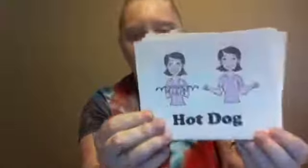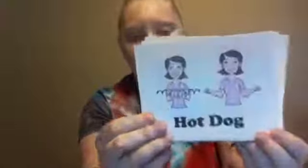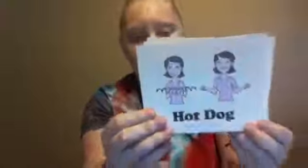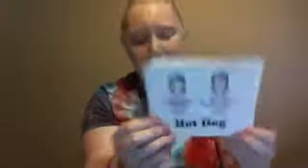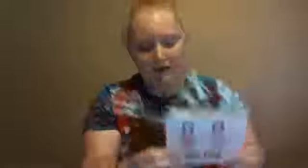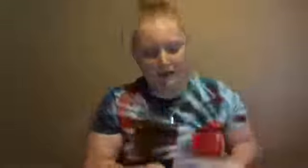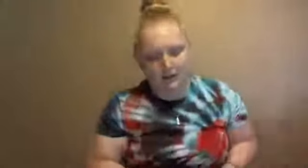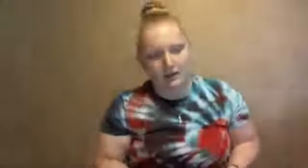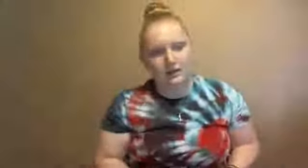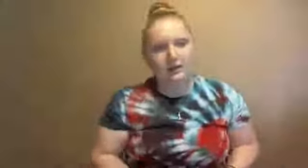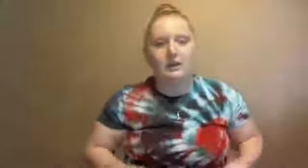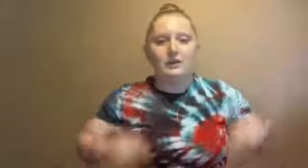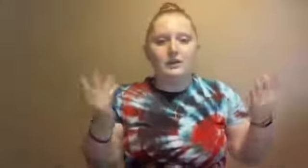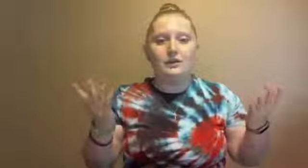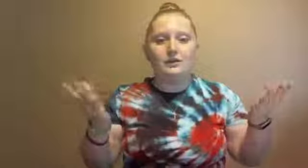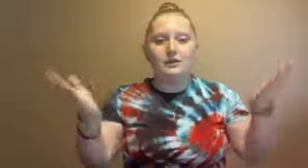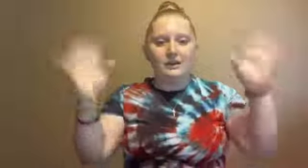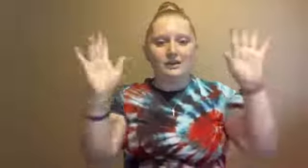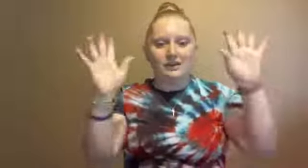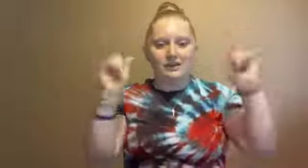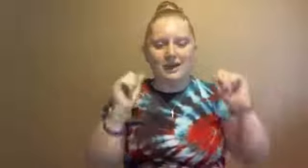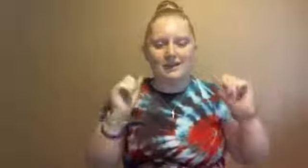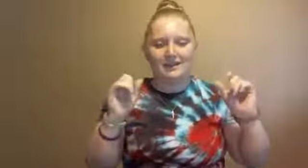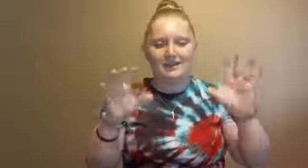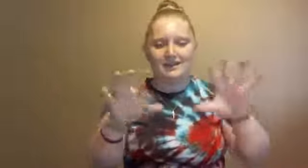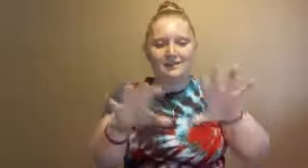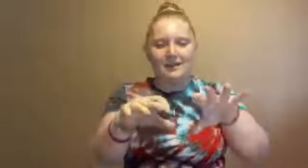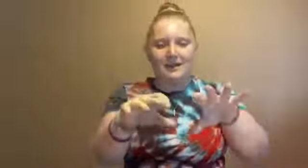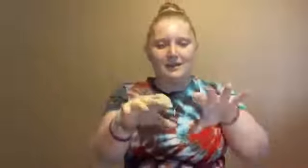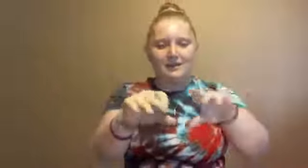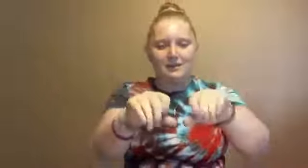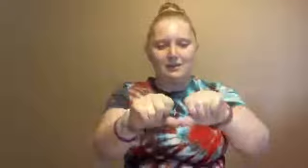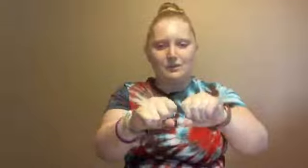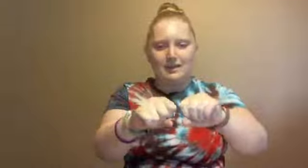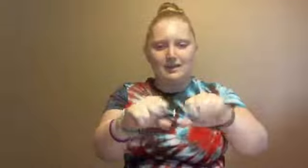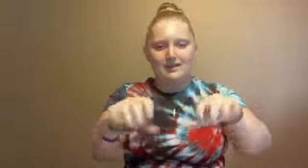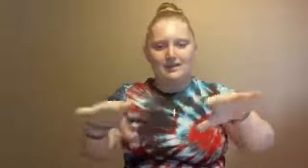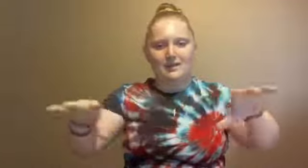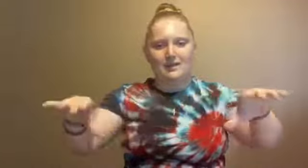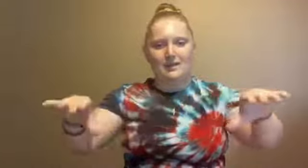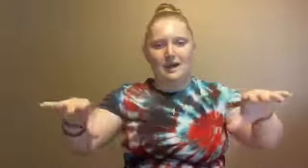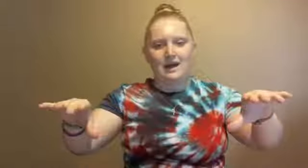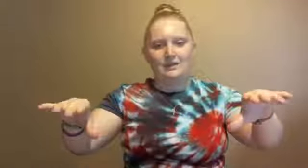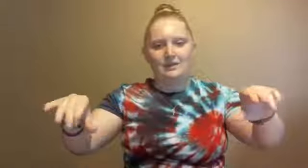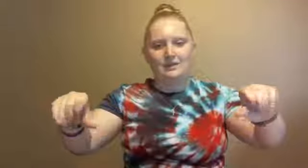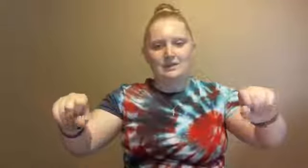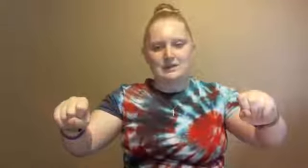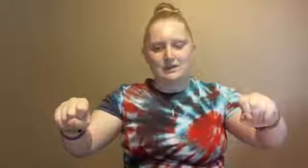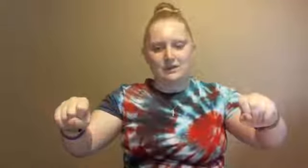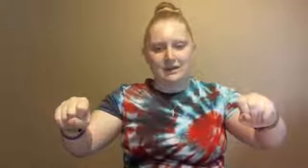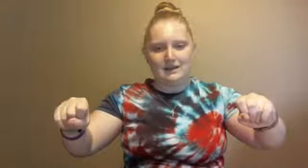hot dog, you use 2 hands and you squeeze, out,